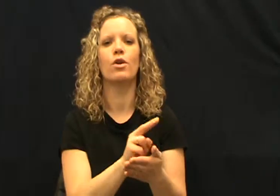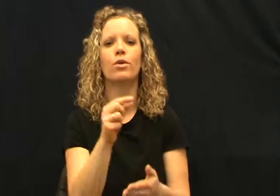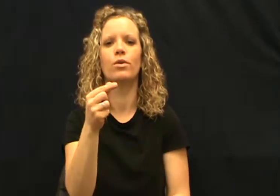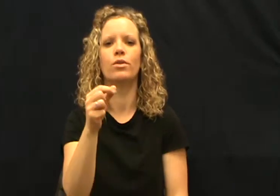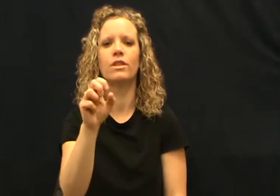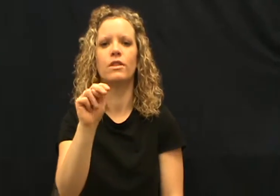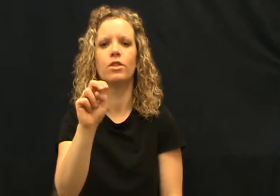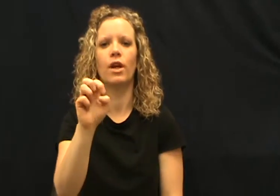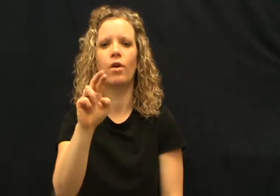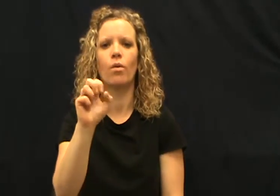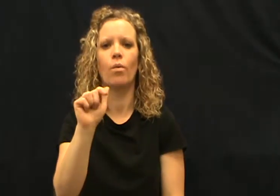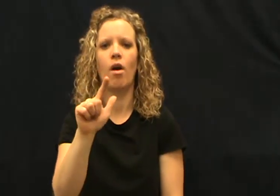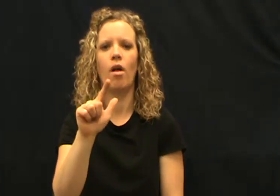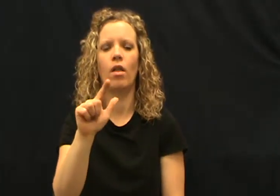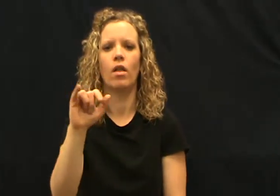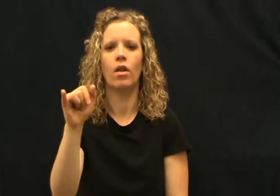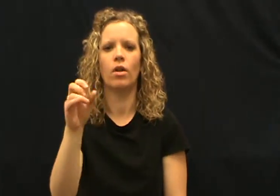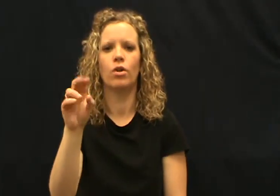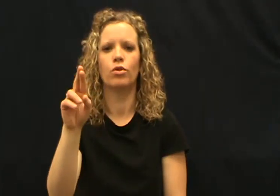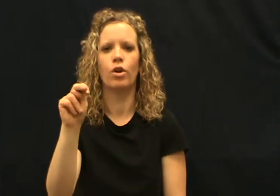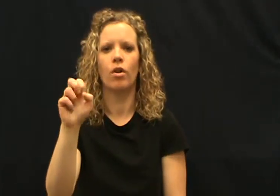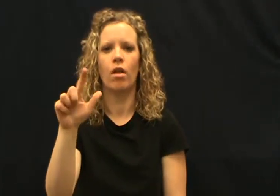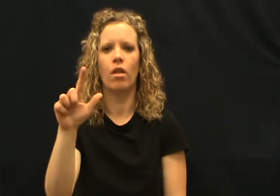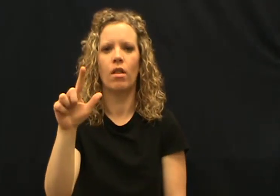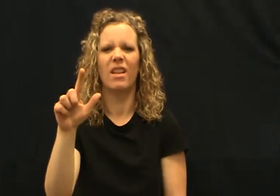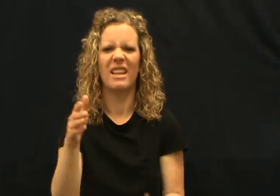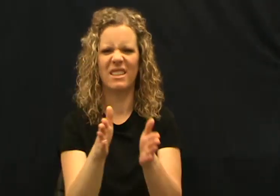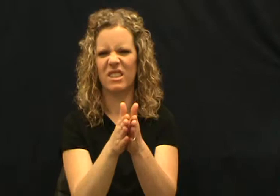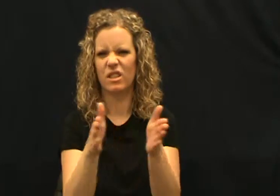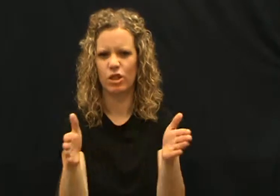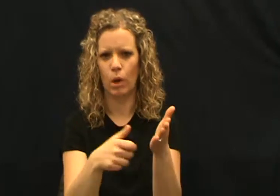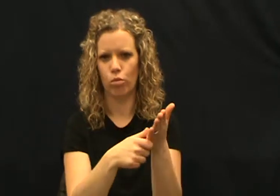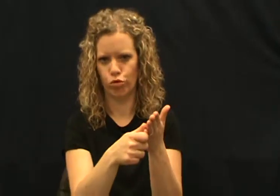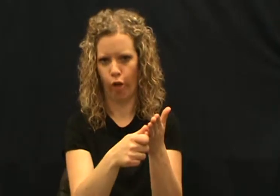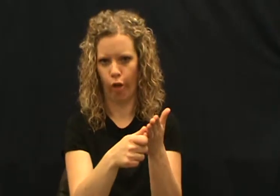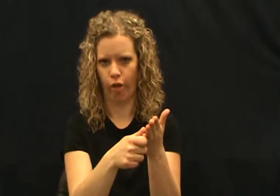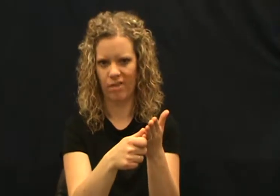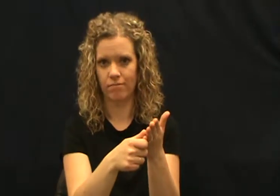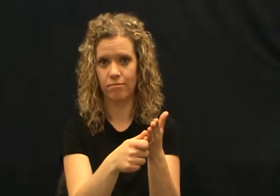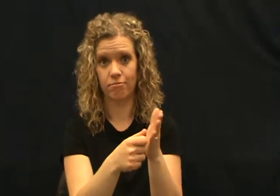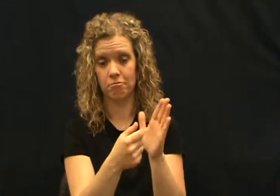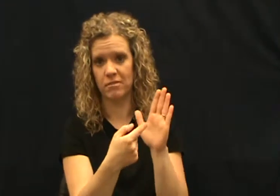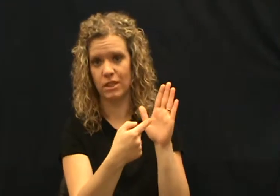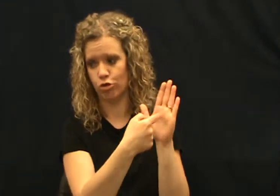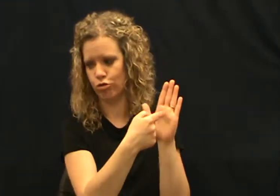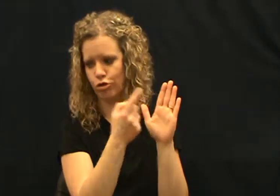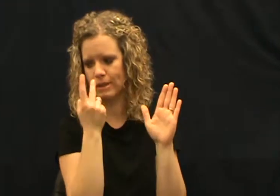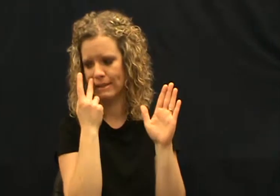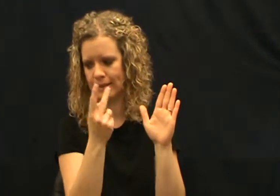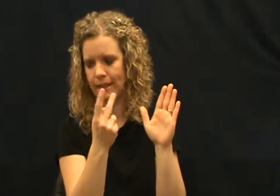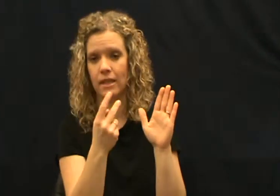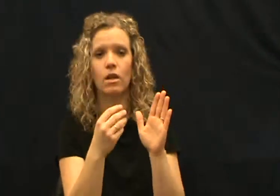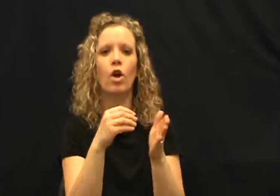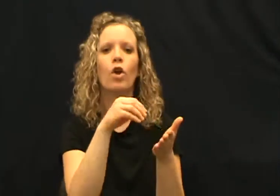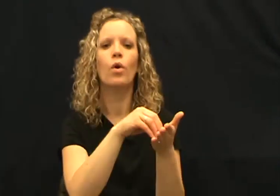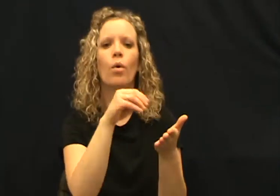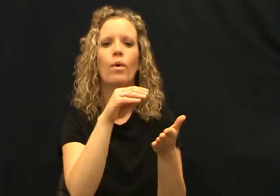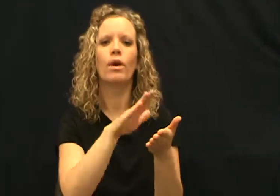which is pictured on this slide. And what we do in that general journal is we record what we call journal